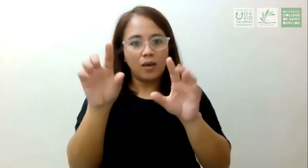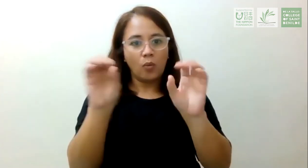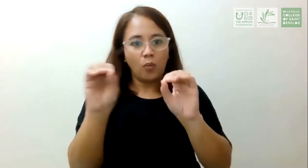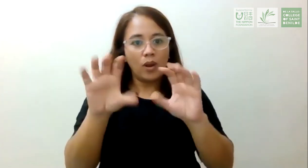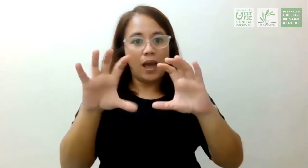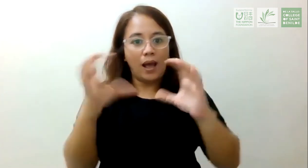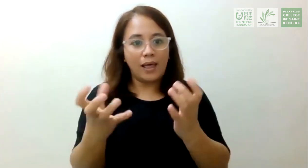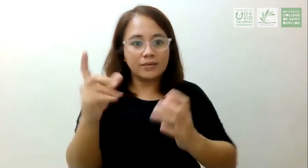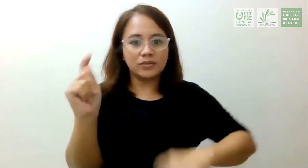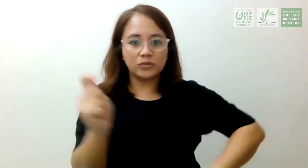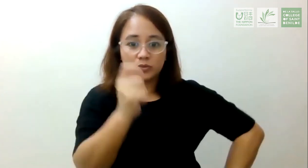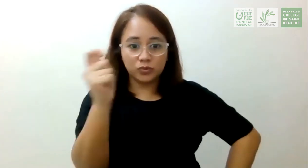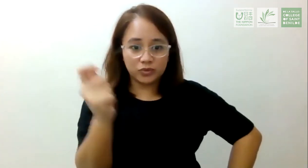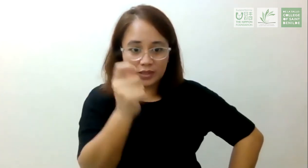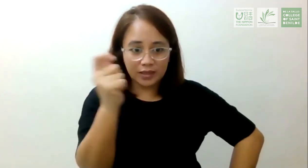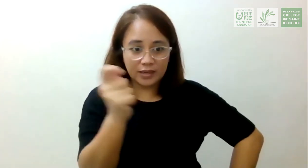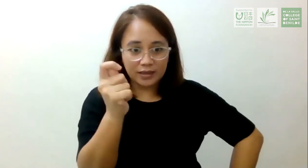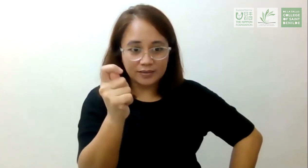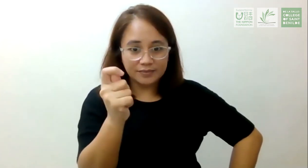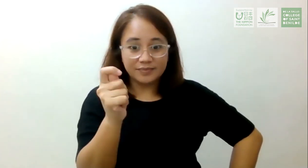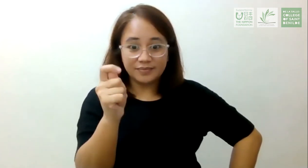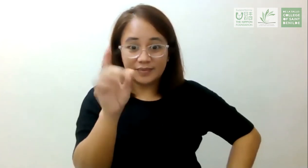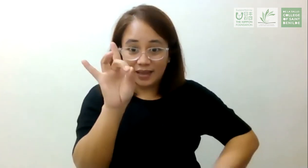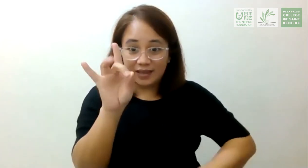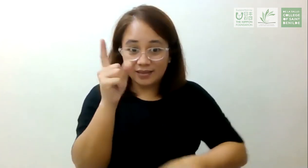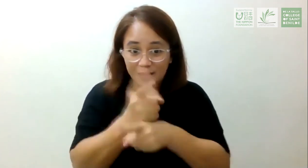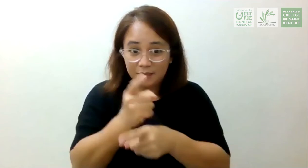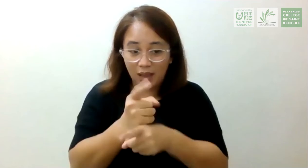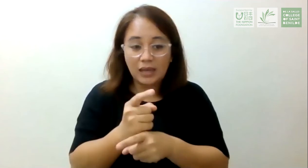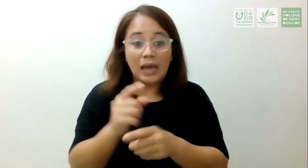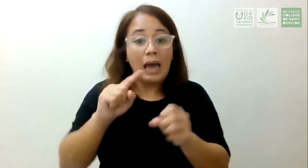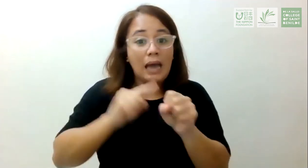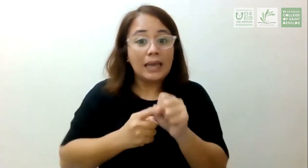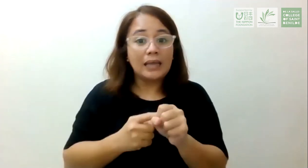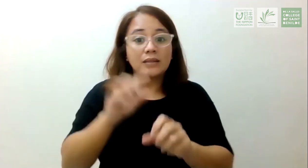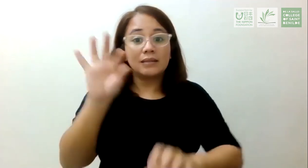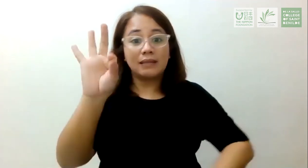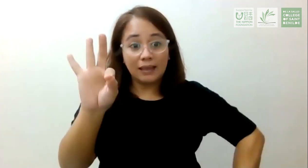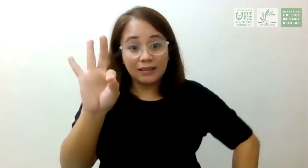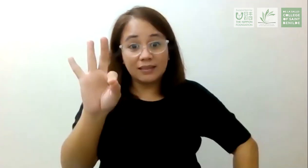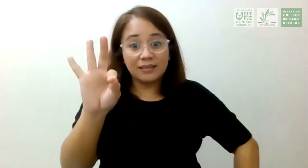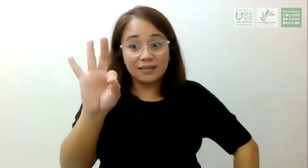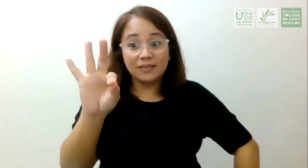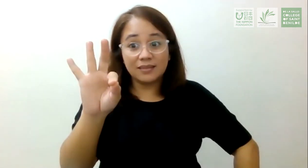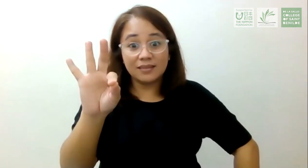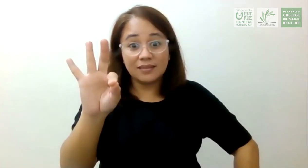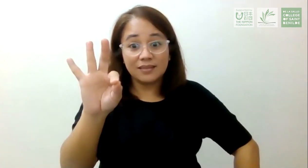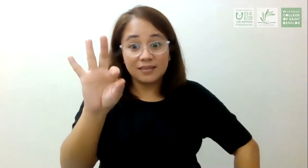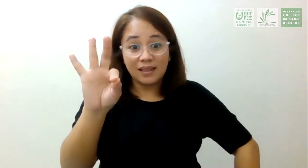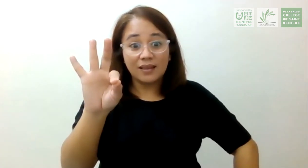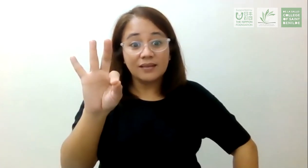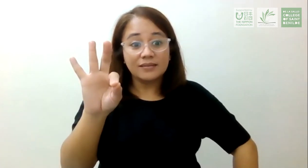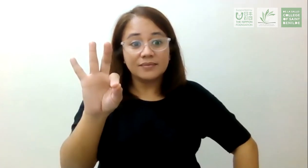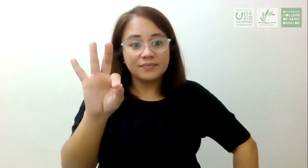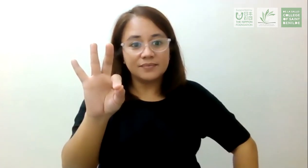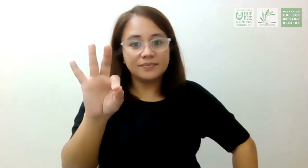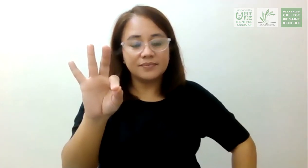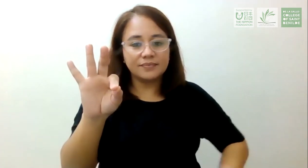Tuesday, the 8th, right? We start again on the 9th. Okay. Do you want to